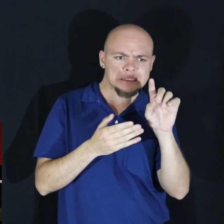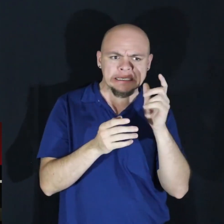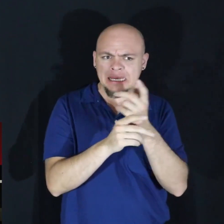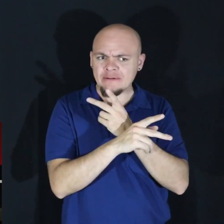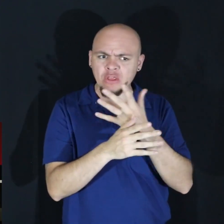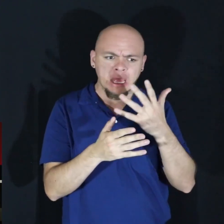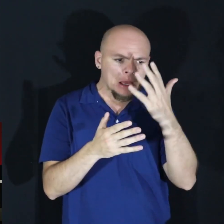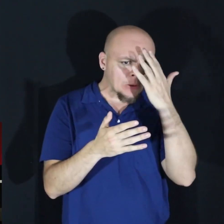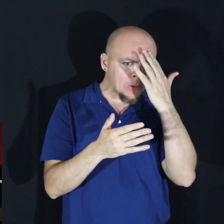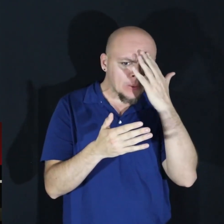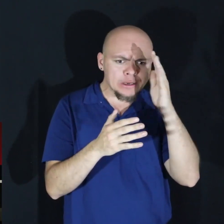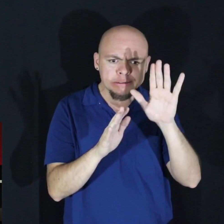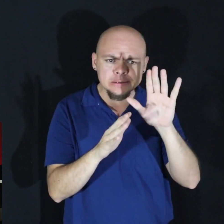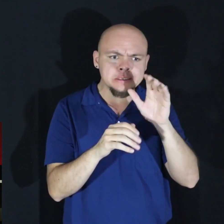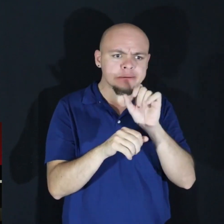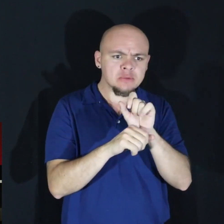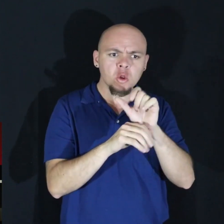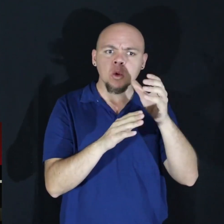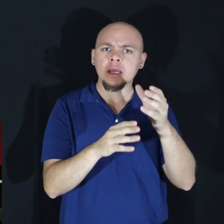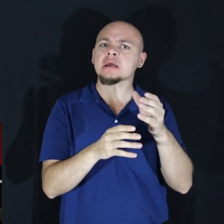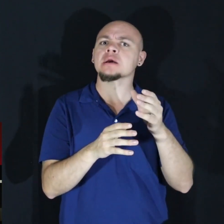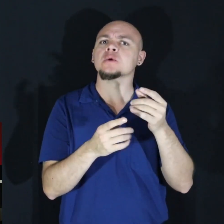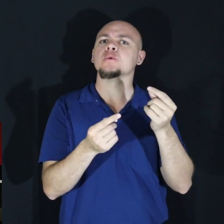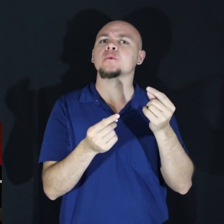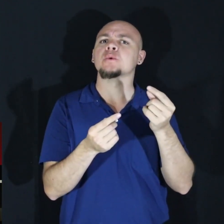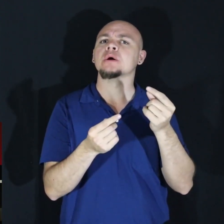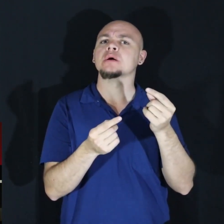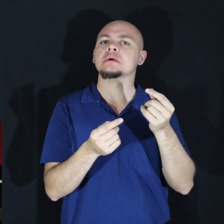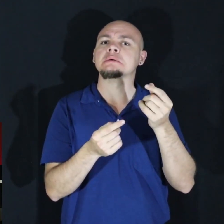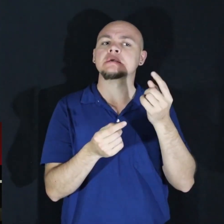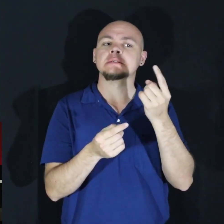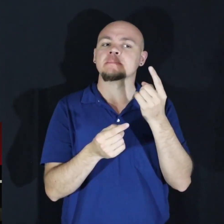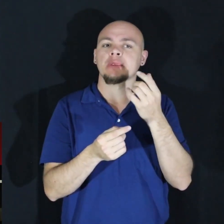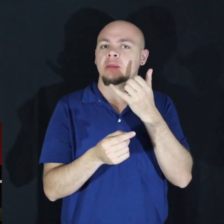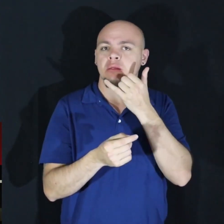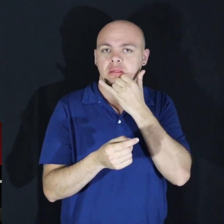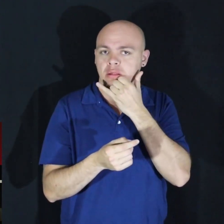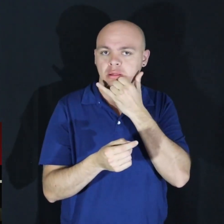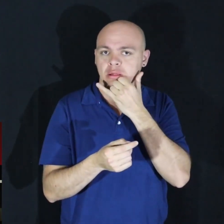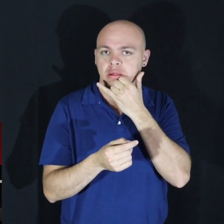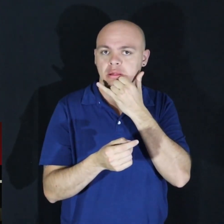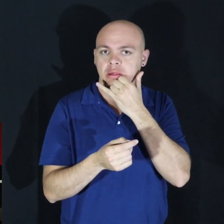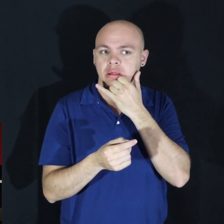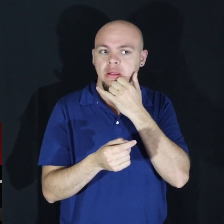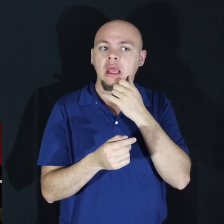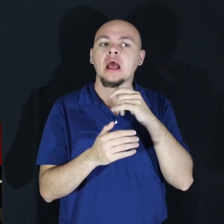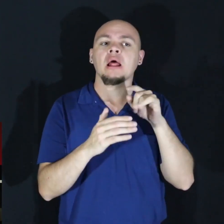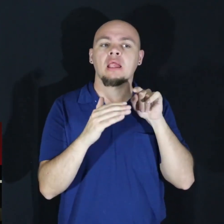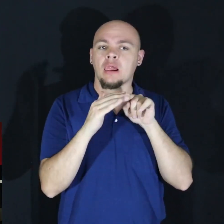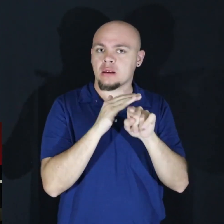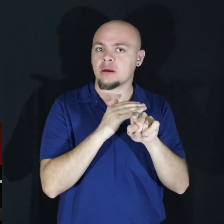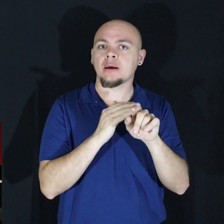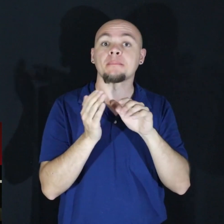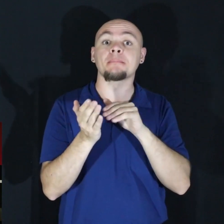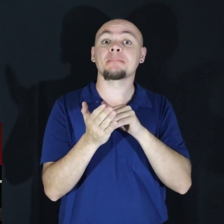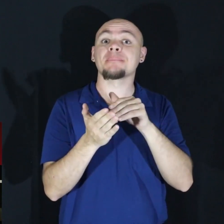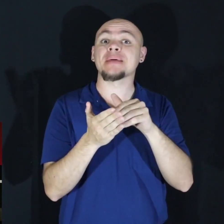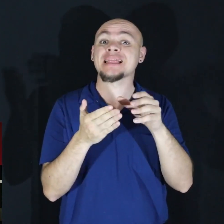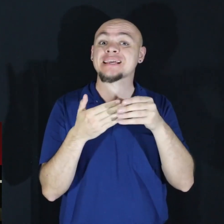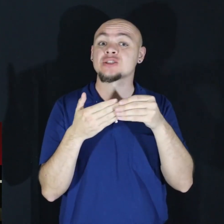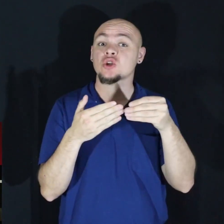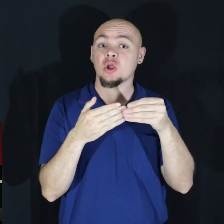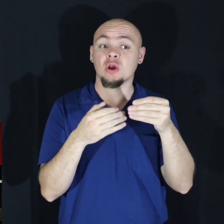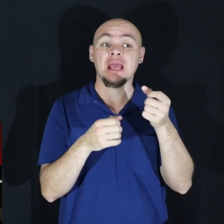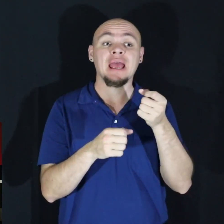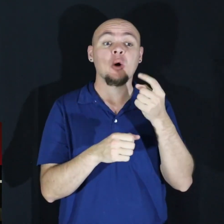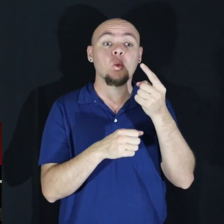everything they can about them, and they get that employee to inadvertently do something that they shouldn't. And then they're in. Billions of dollars lost a year